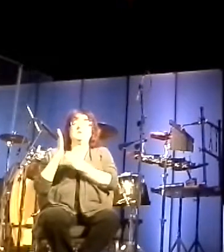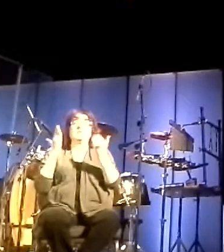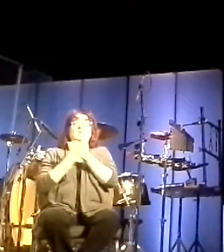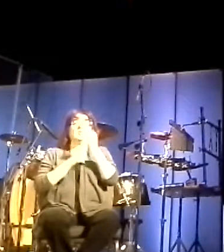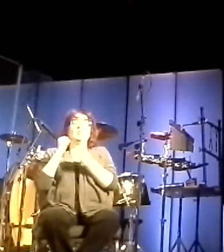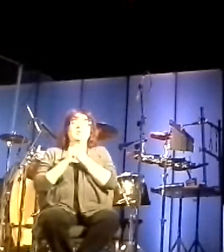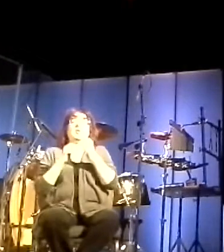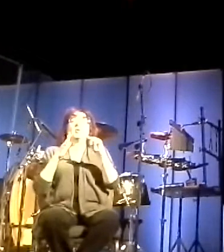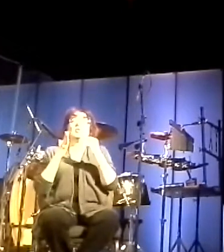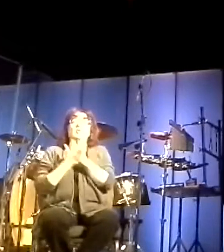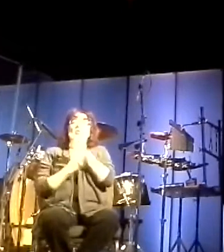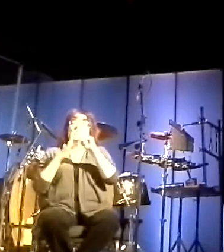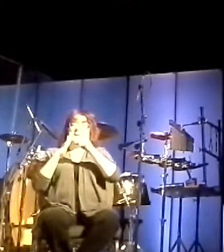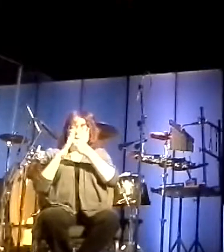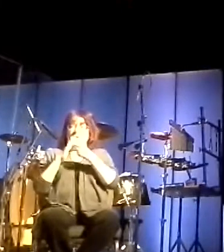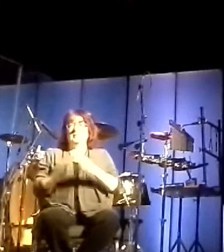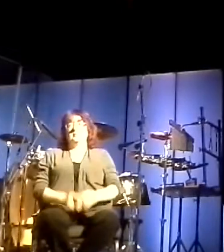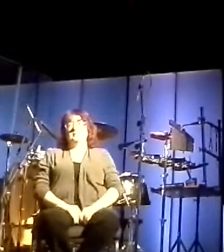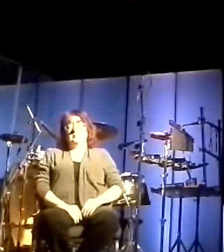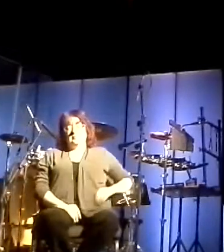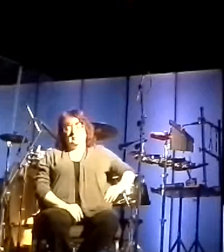new year. New beginnings.